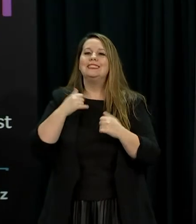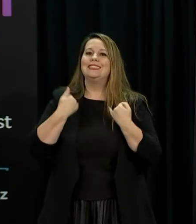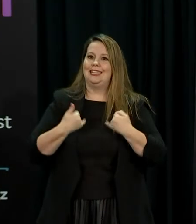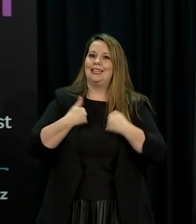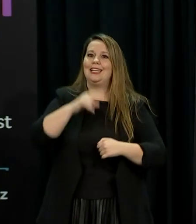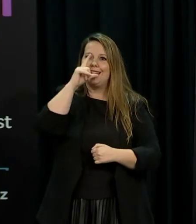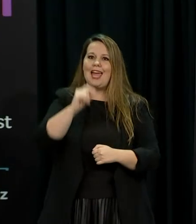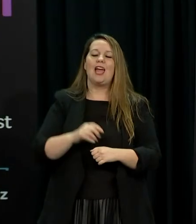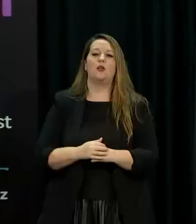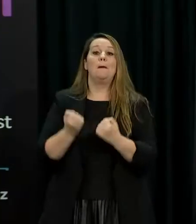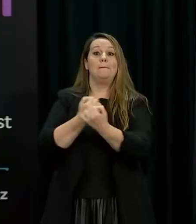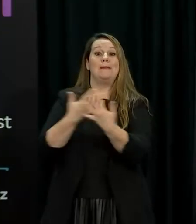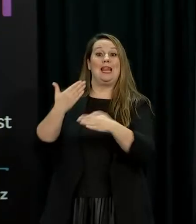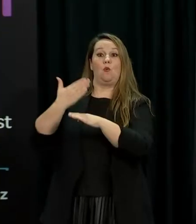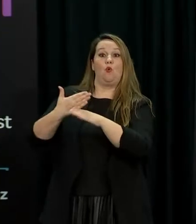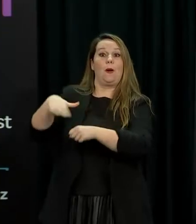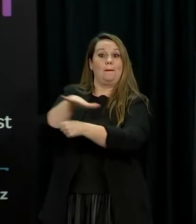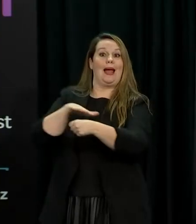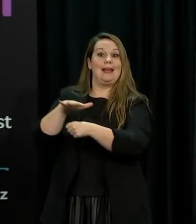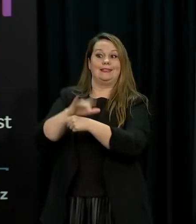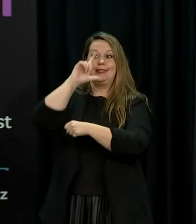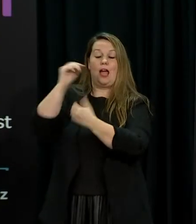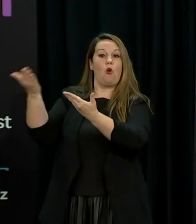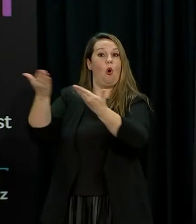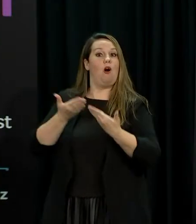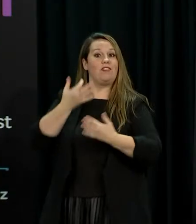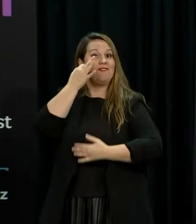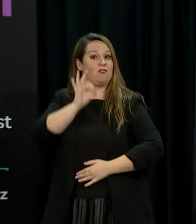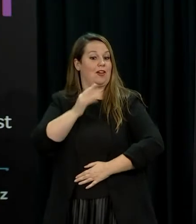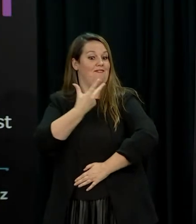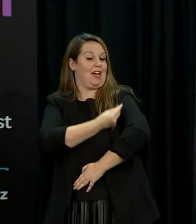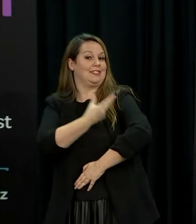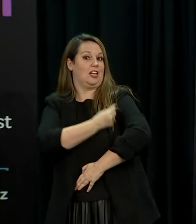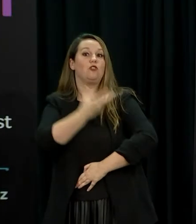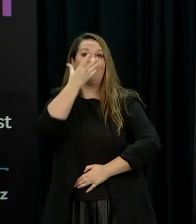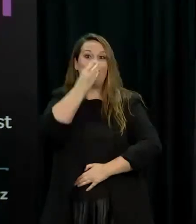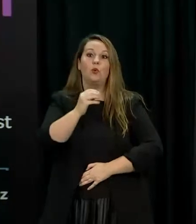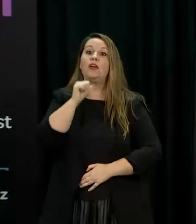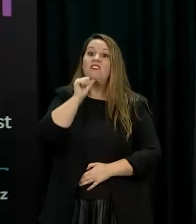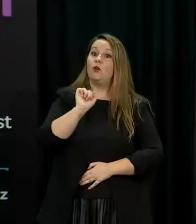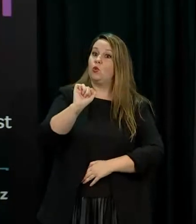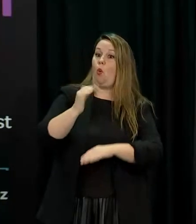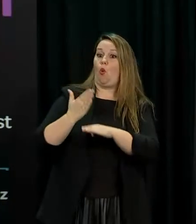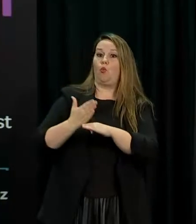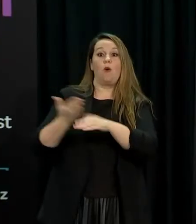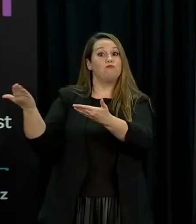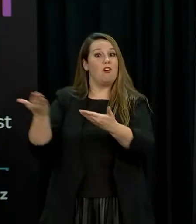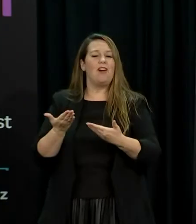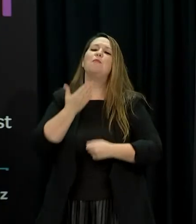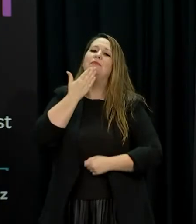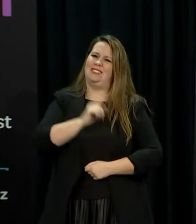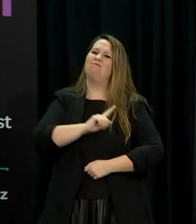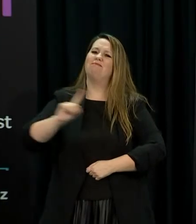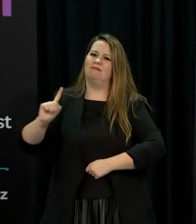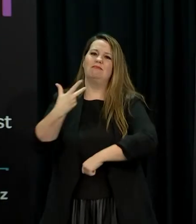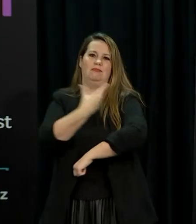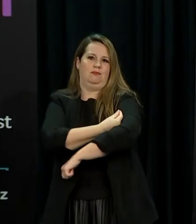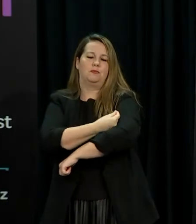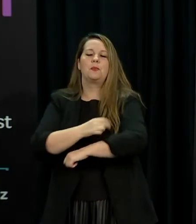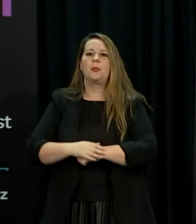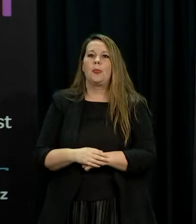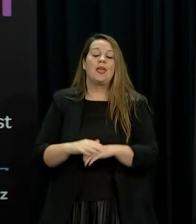for staff. If you work for one of those organisations, please do take the opportunity. And anyone is able to